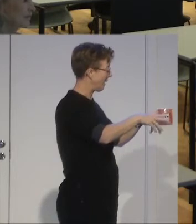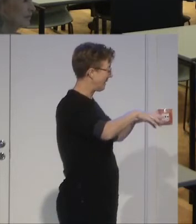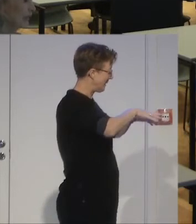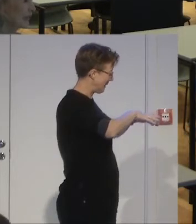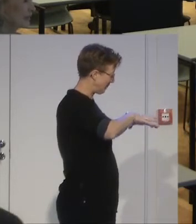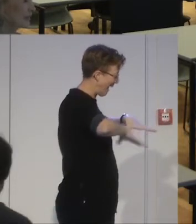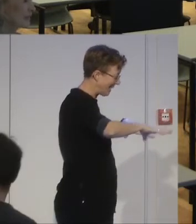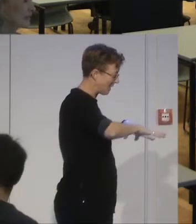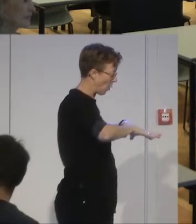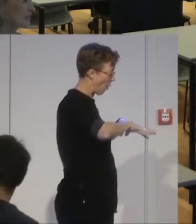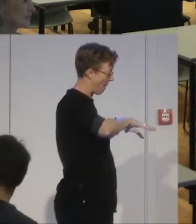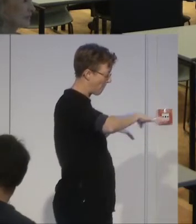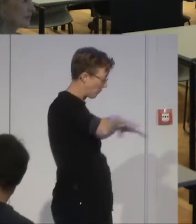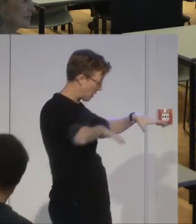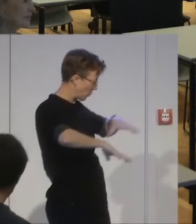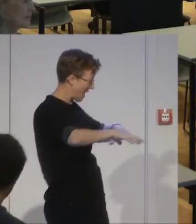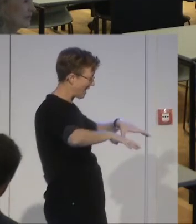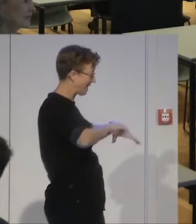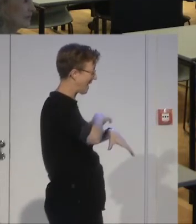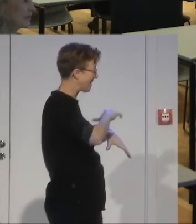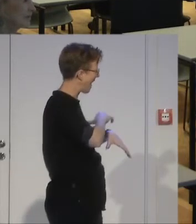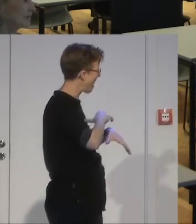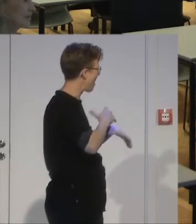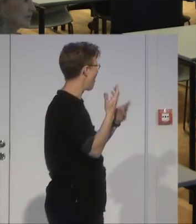positioning himself, normally